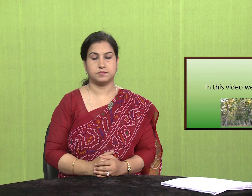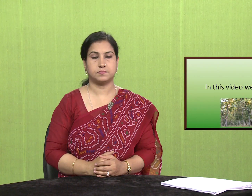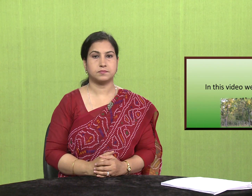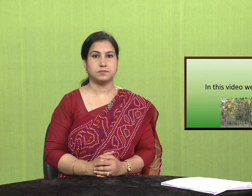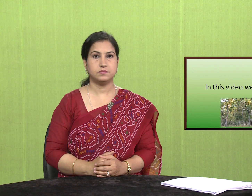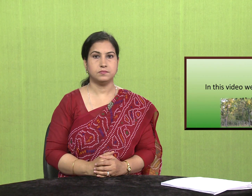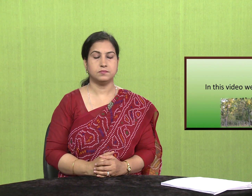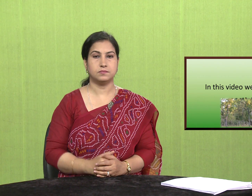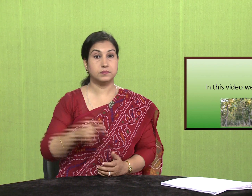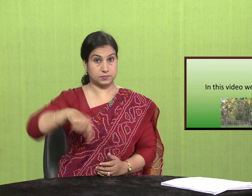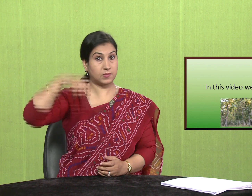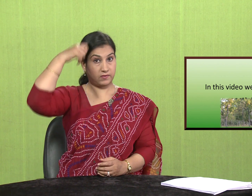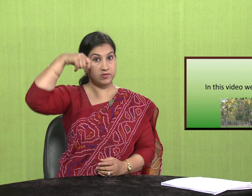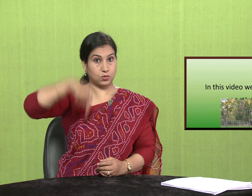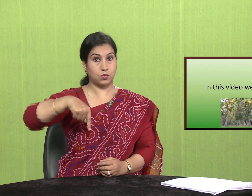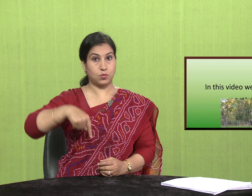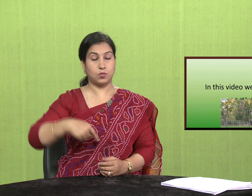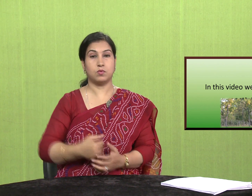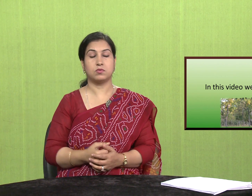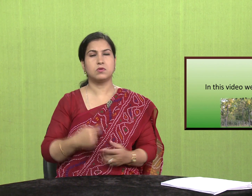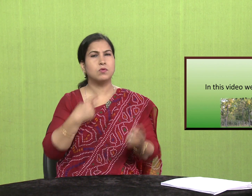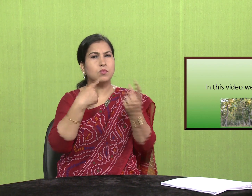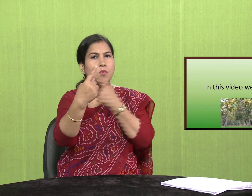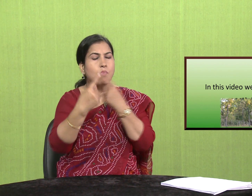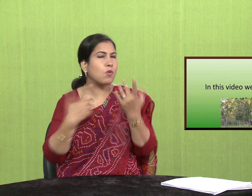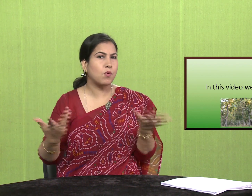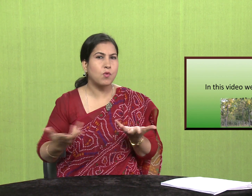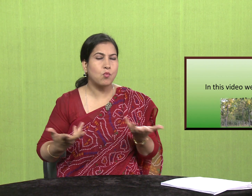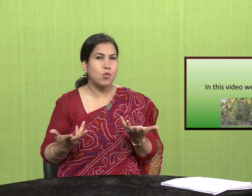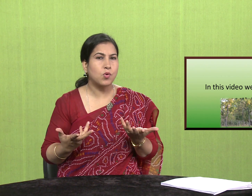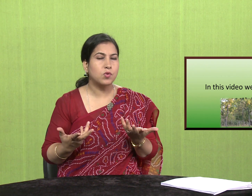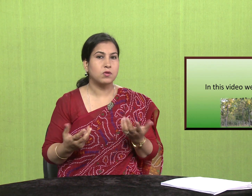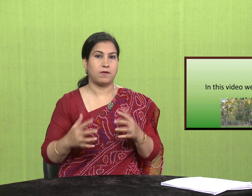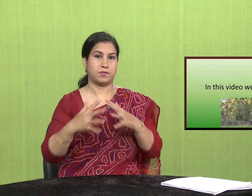In this video, we talked about wildlife.